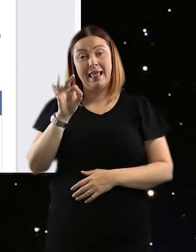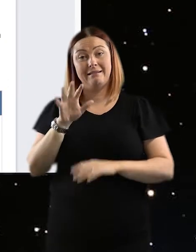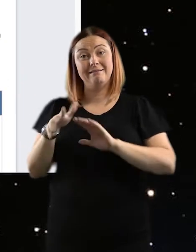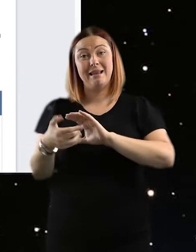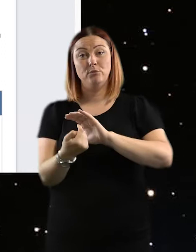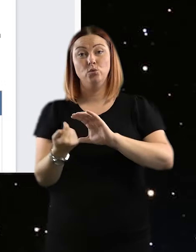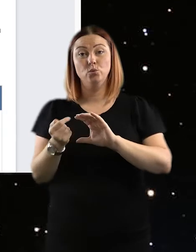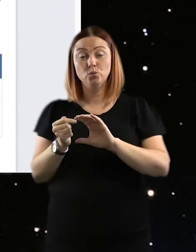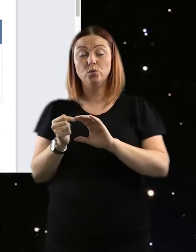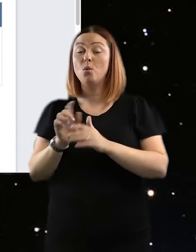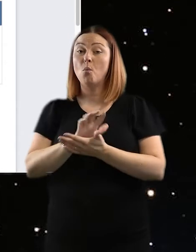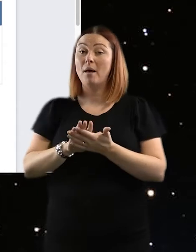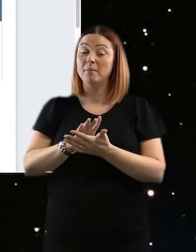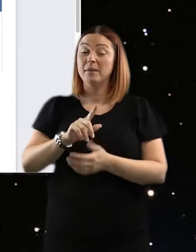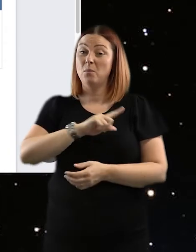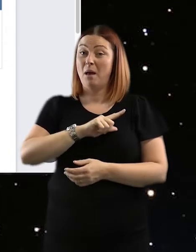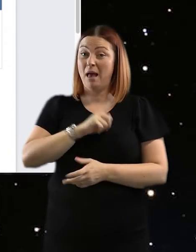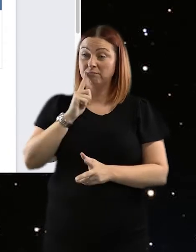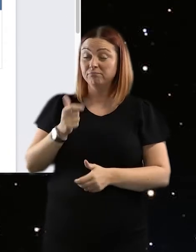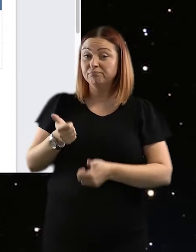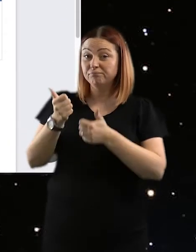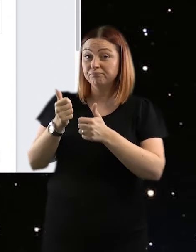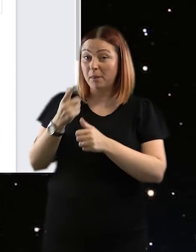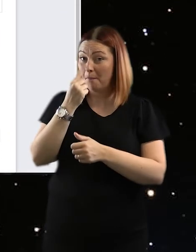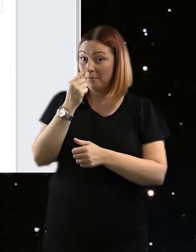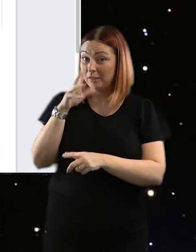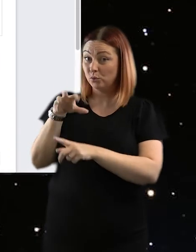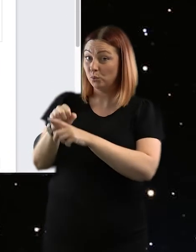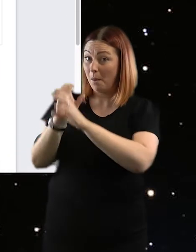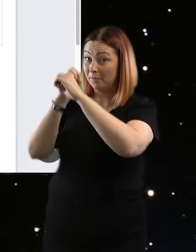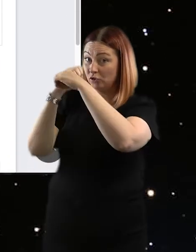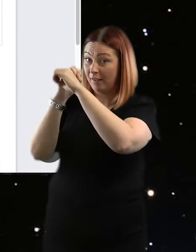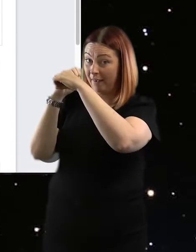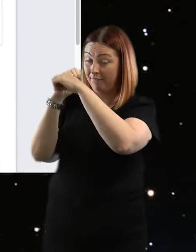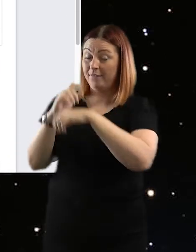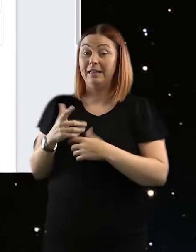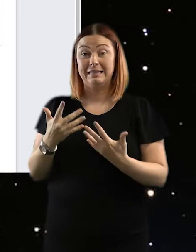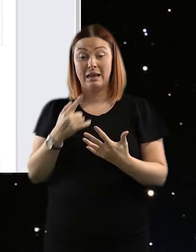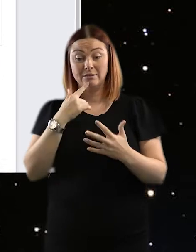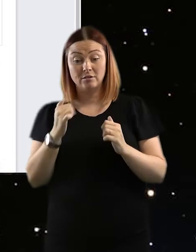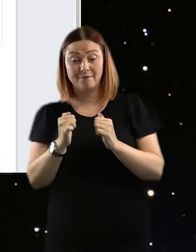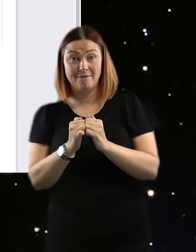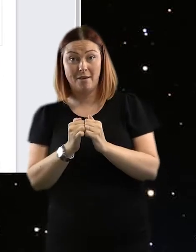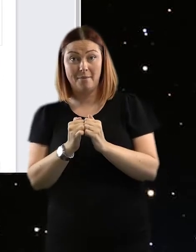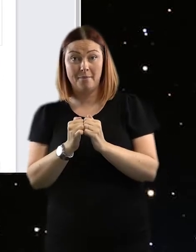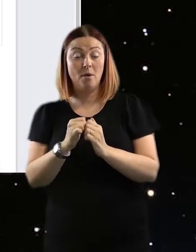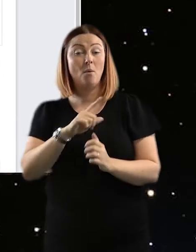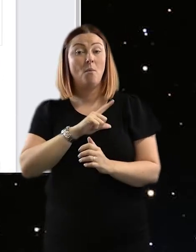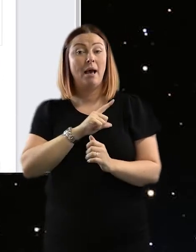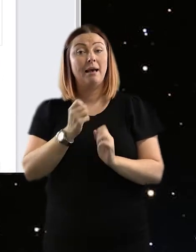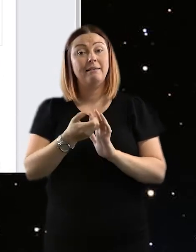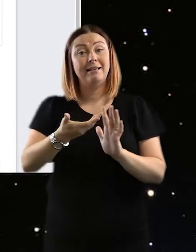chance of it observing. And it's now sort of at the confirmation point where it's giving me the details